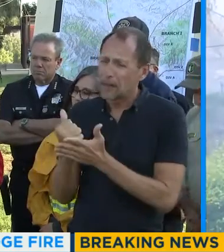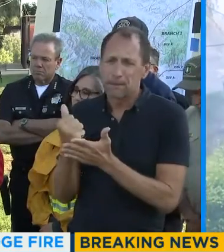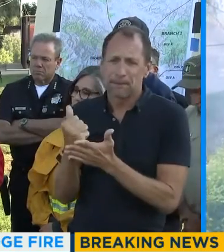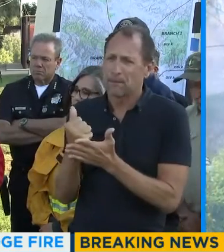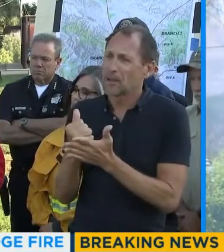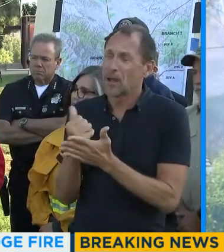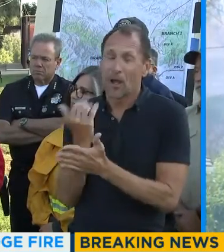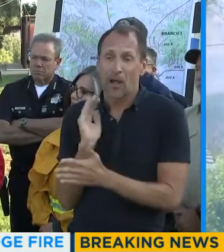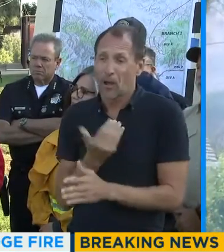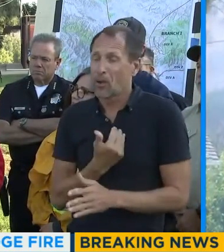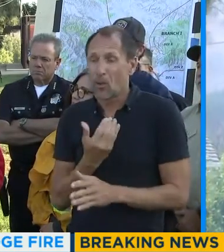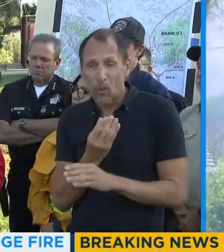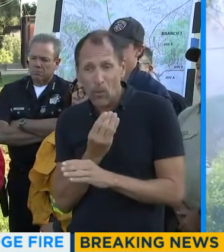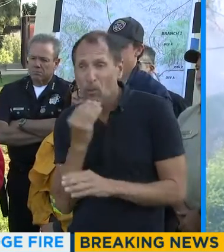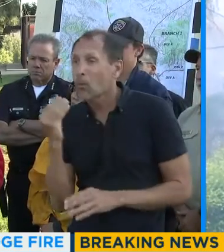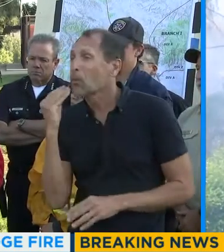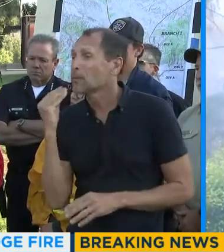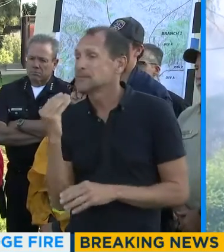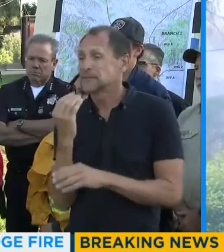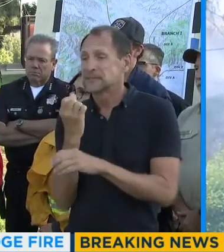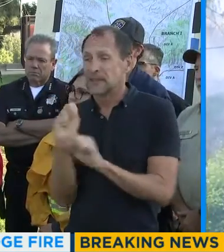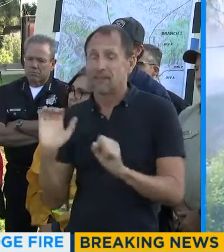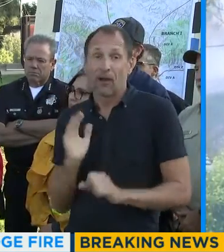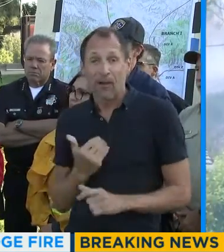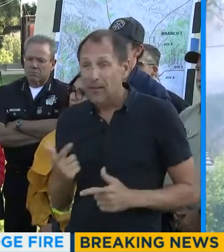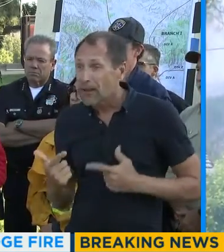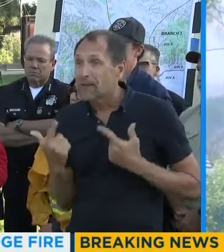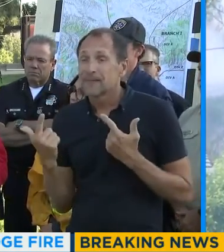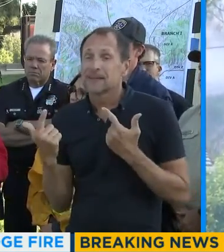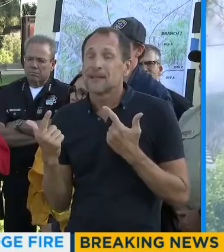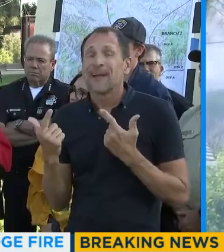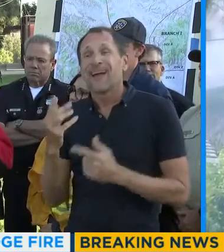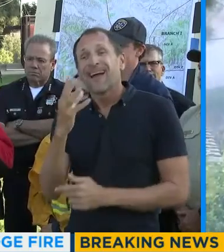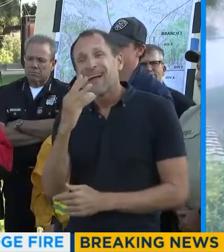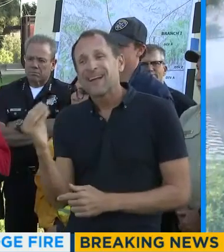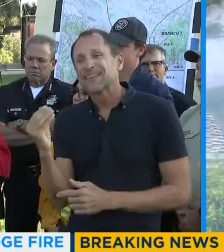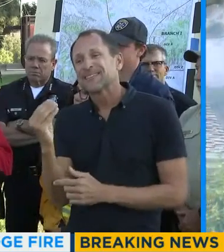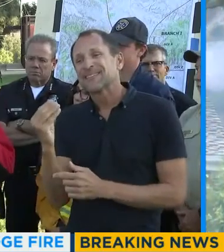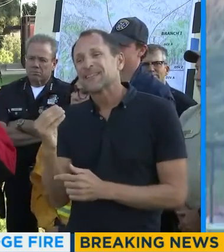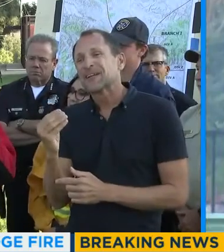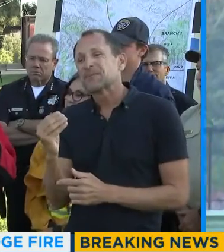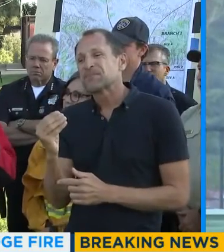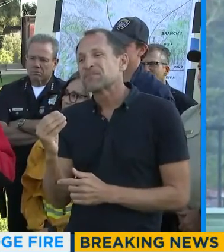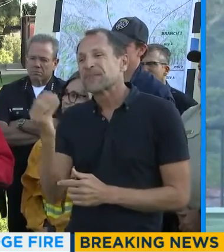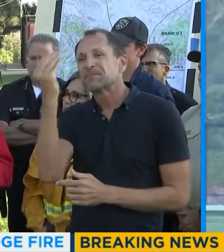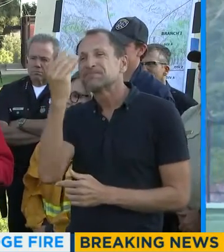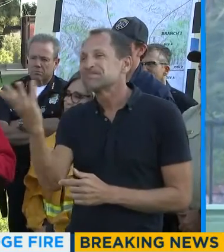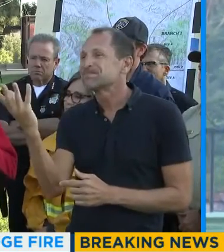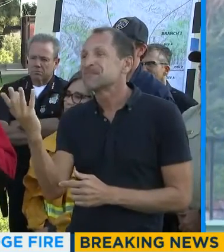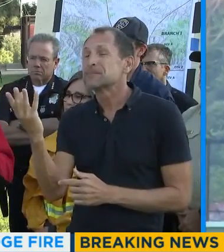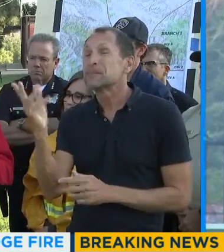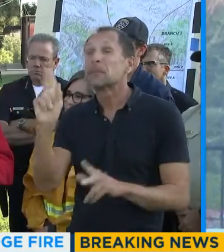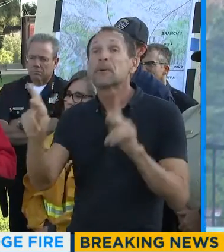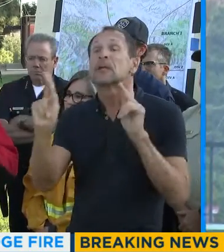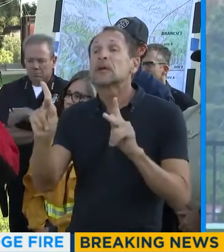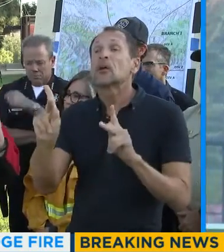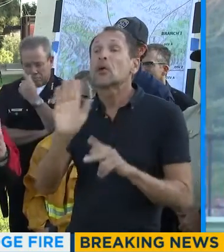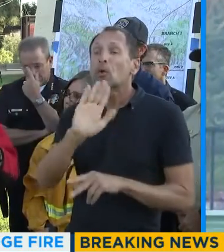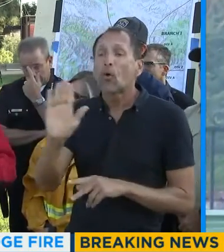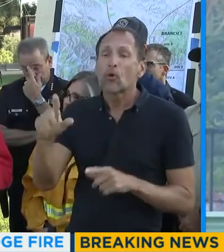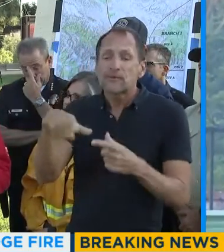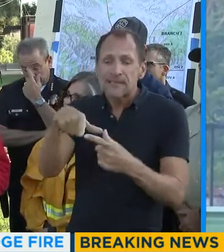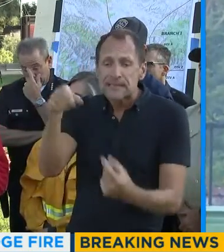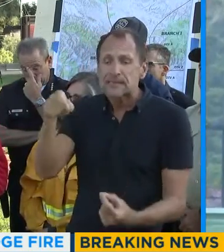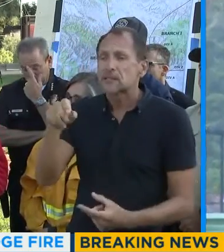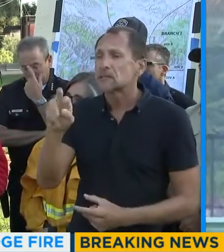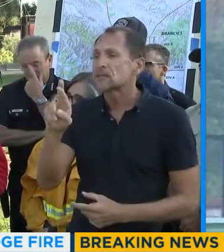lives. And then one practical bit of information, that is, save your receipts for food and for